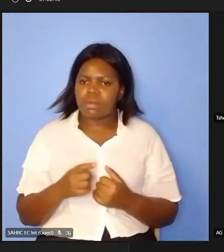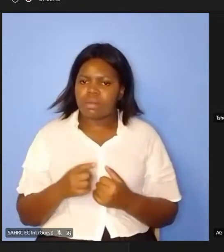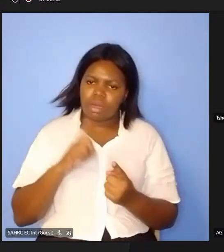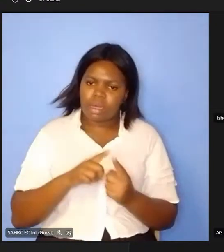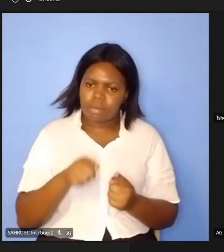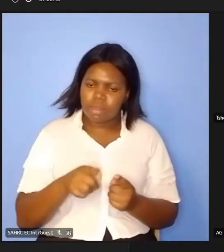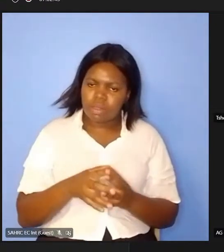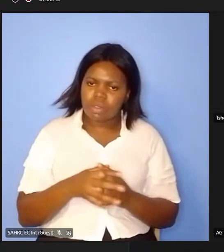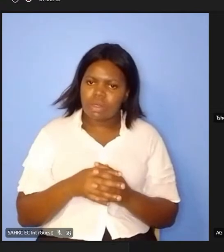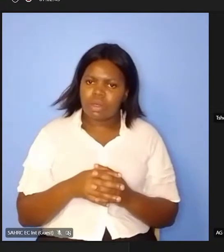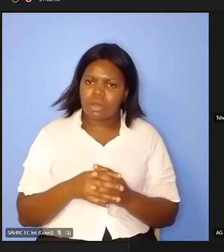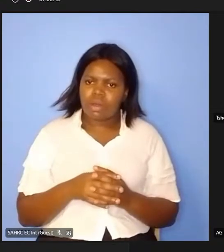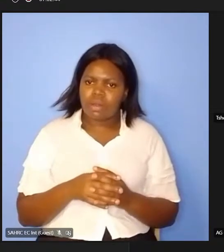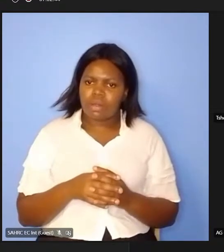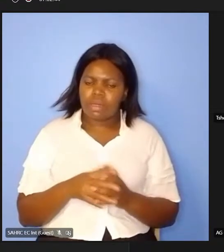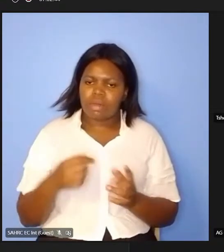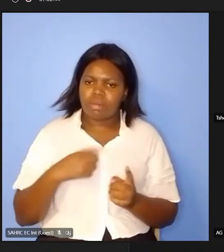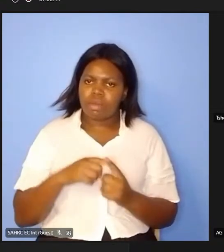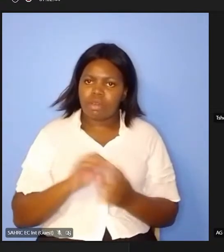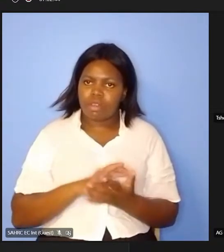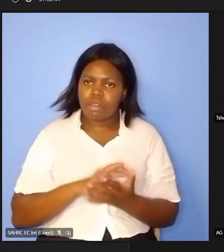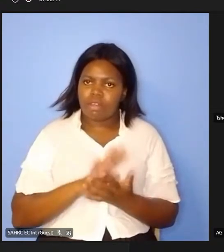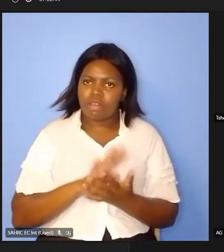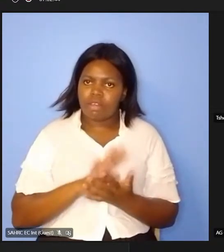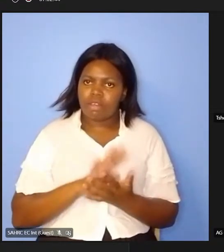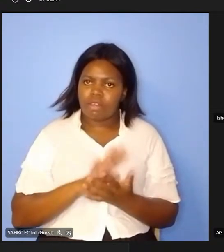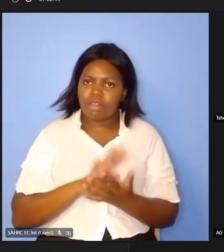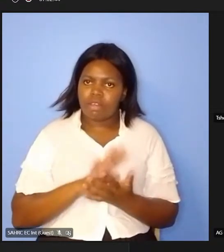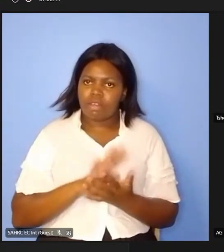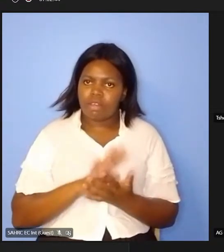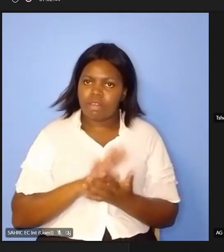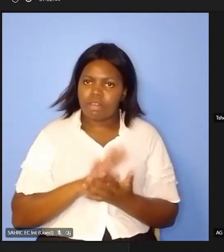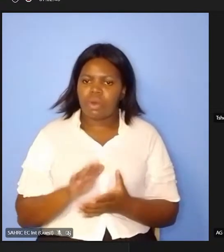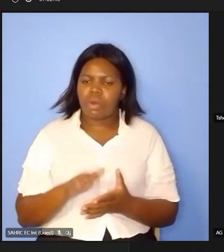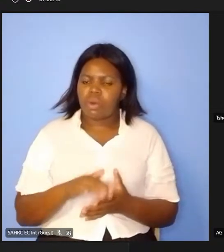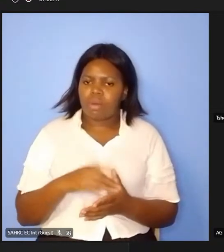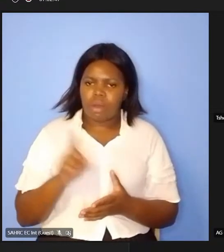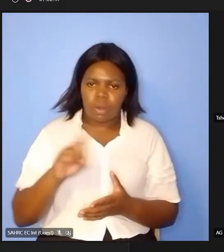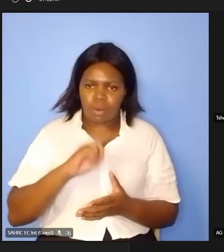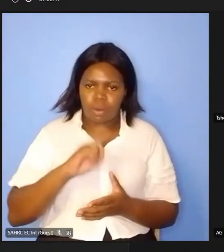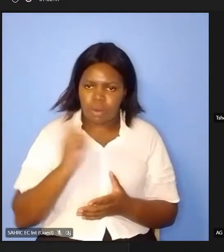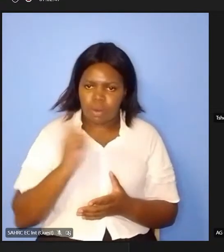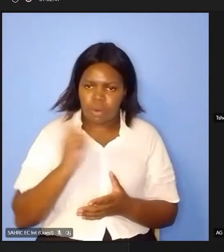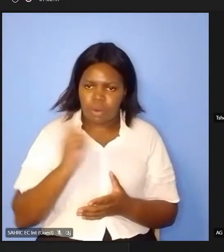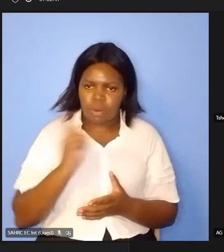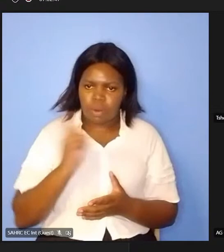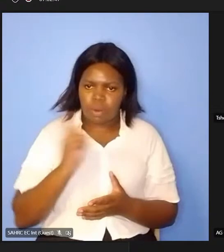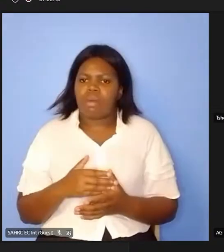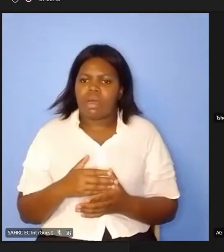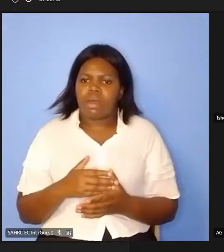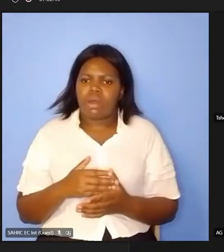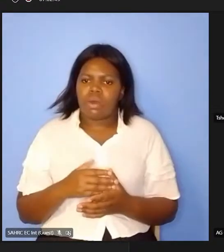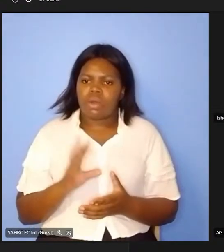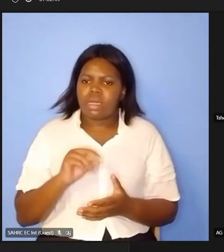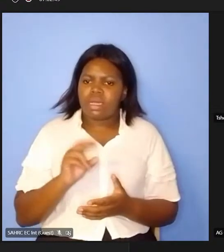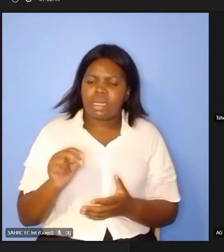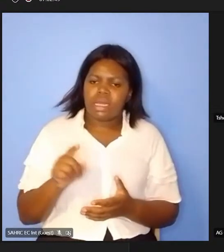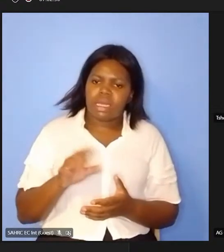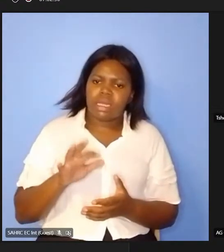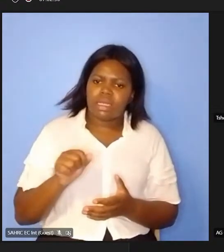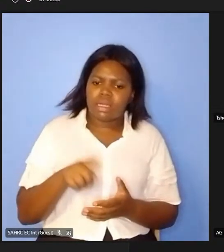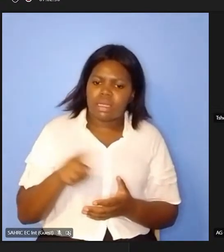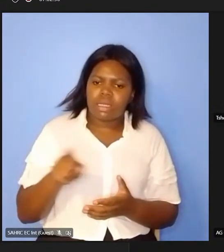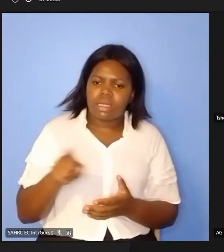firmly be of the view that you cannot exercise your religious rights in terms of the constitution in a